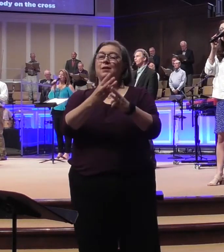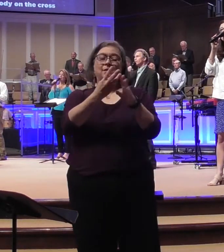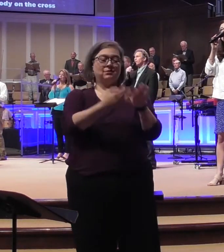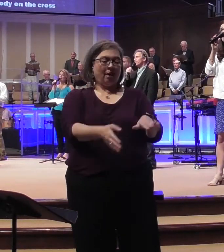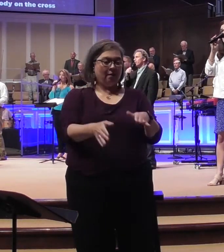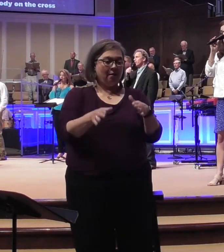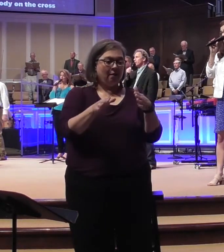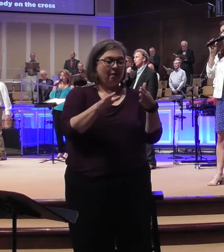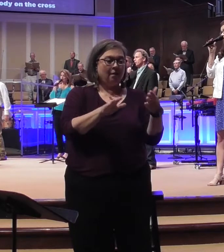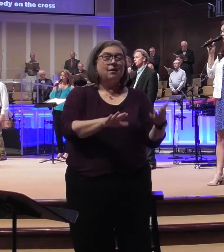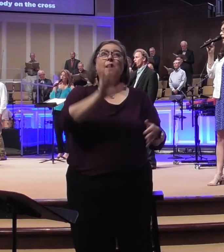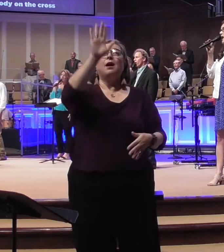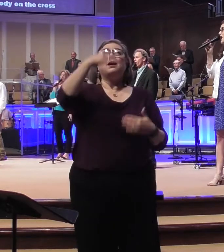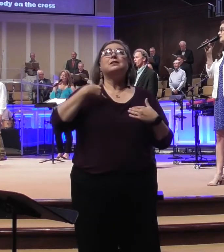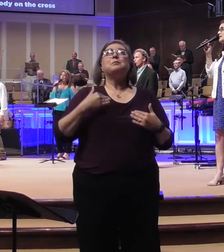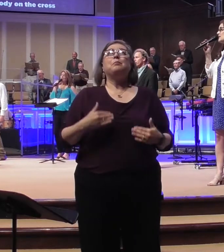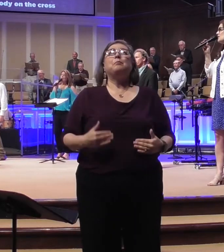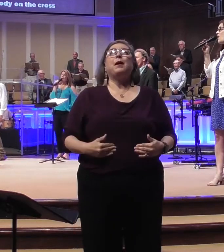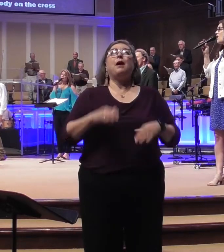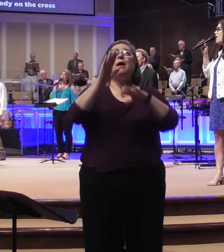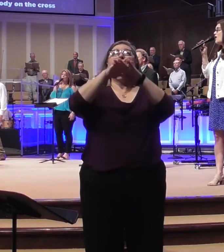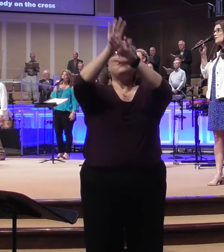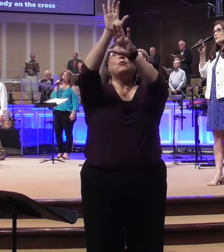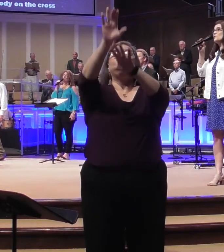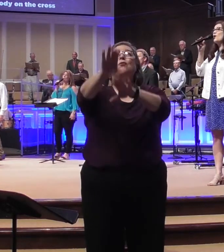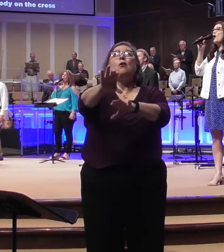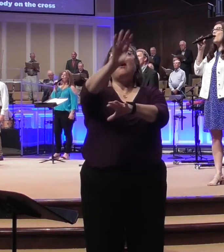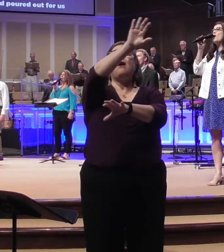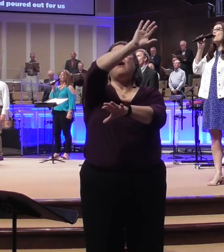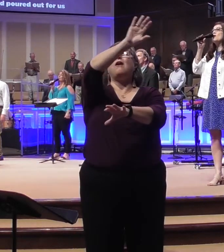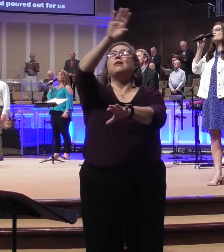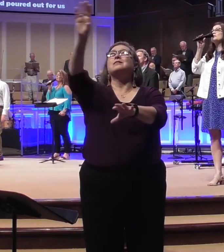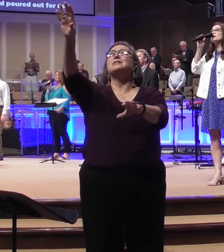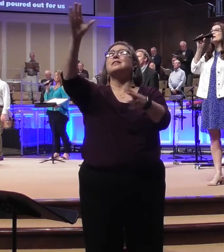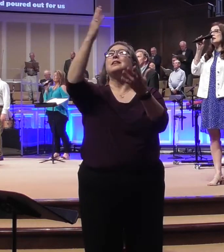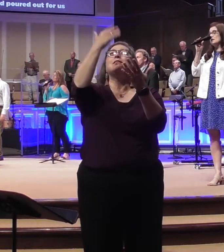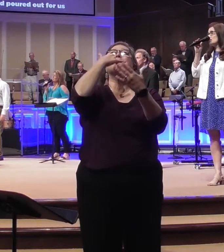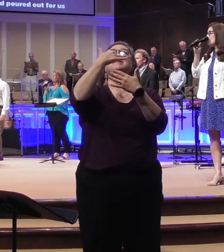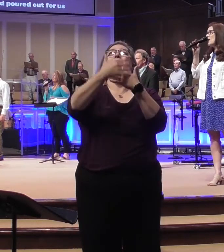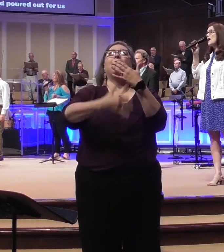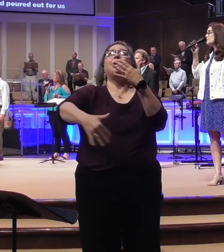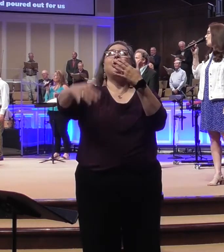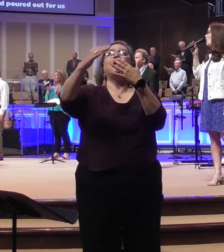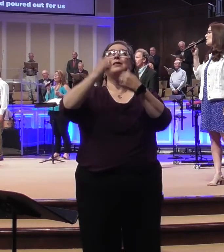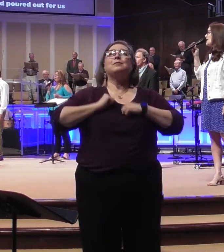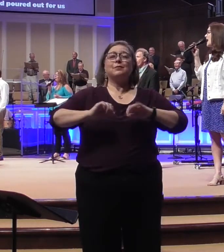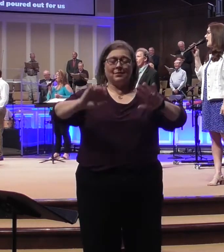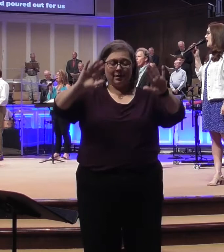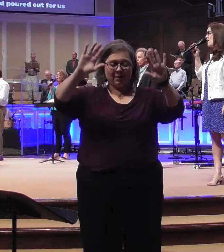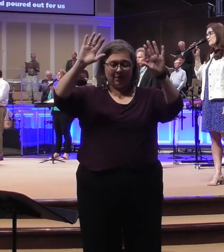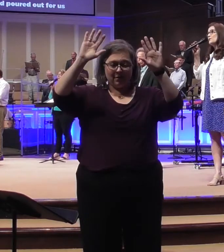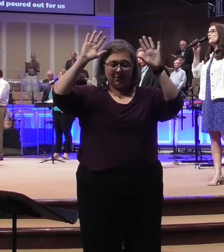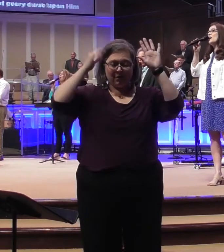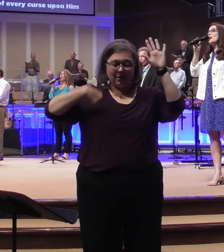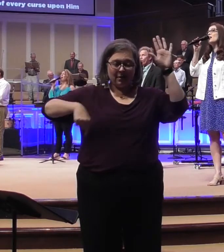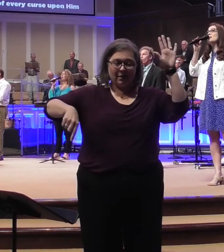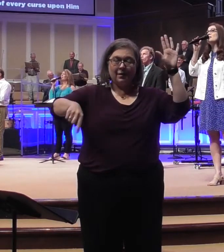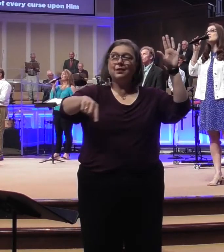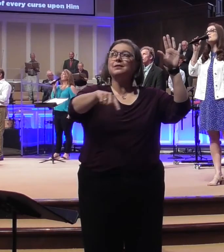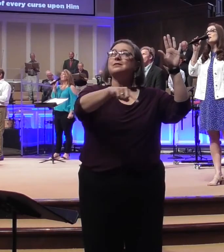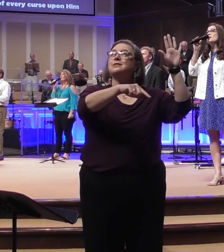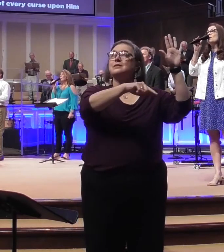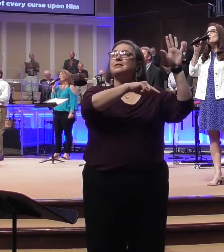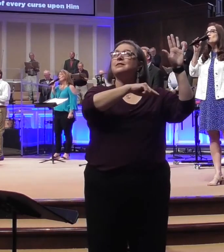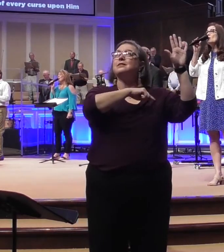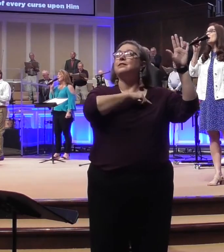fallen. His body on the cross, his blood poured out for